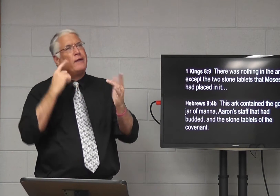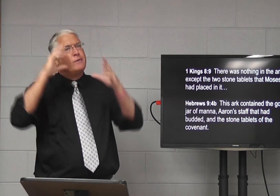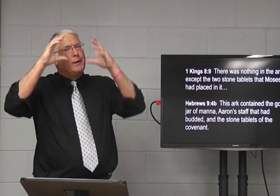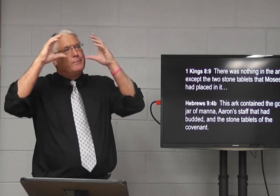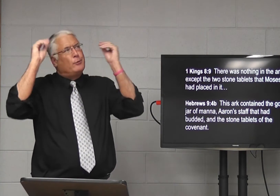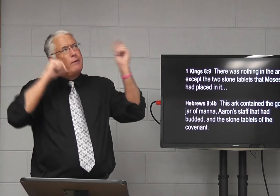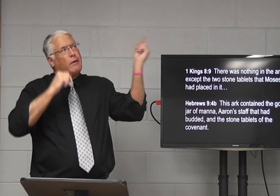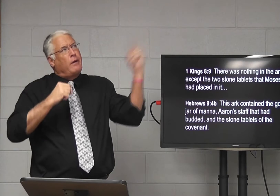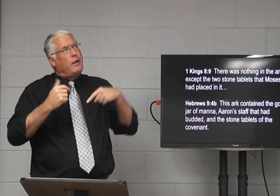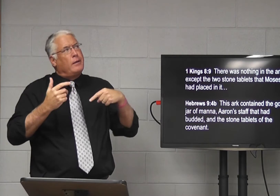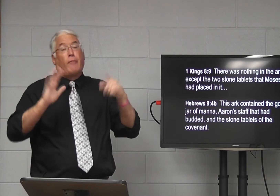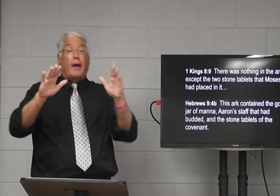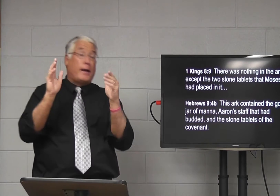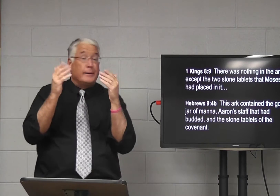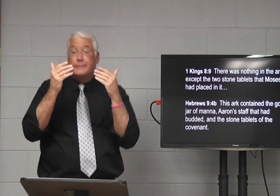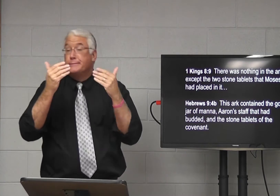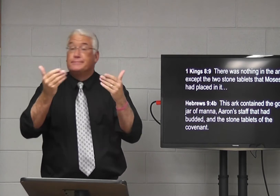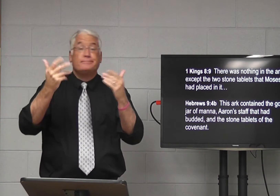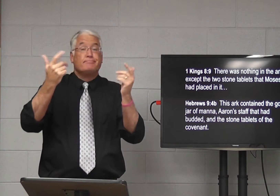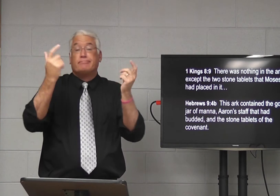Israel, you know,